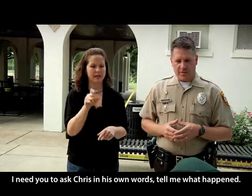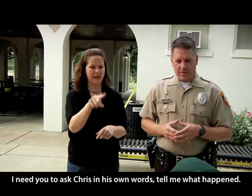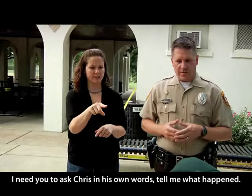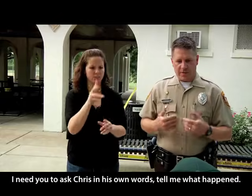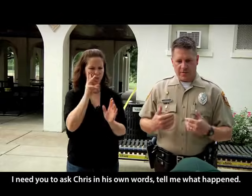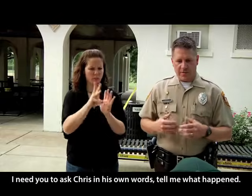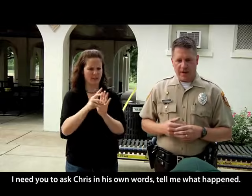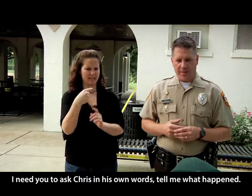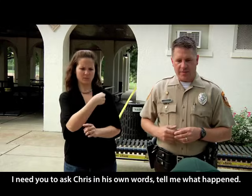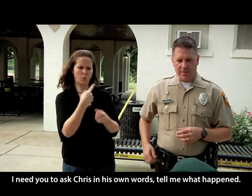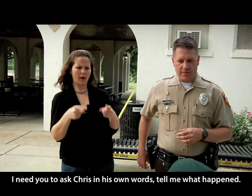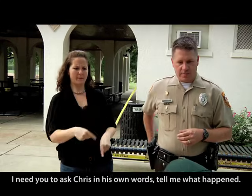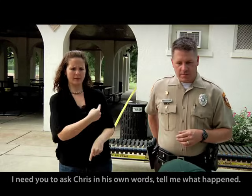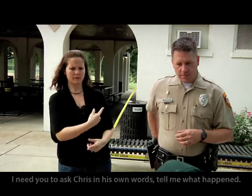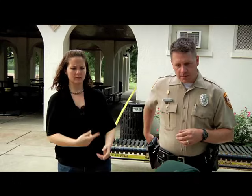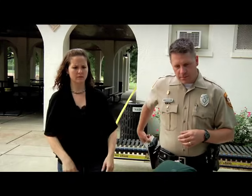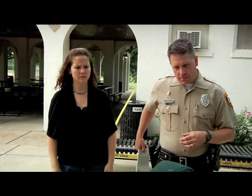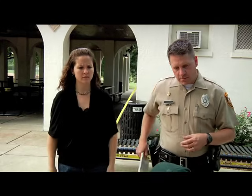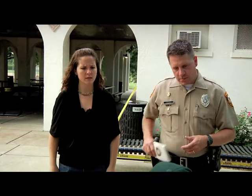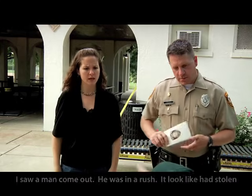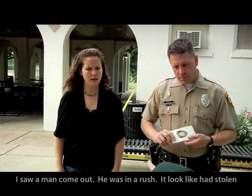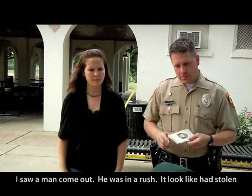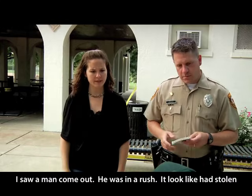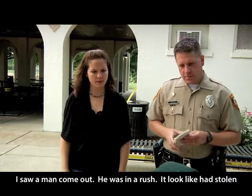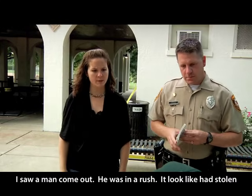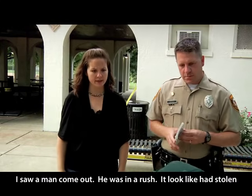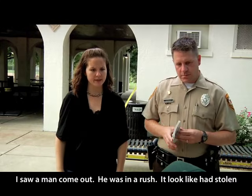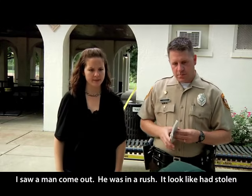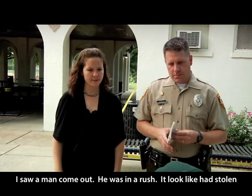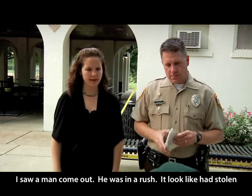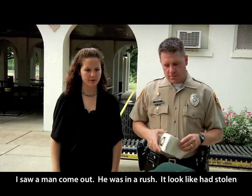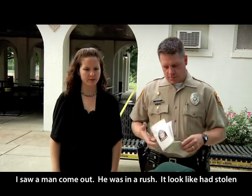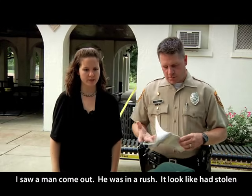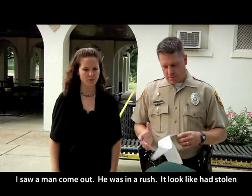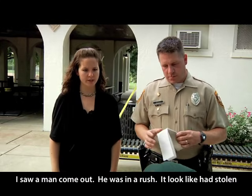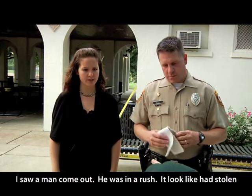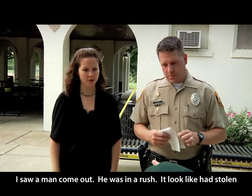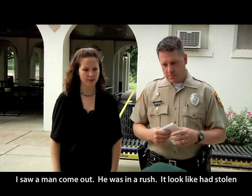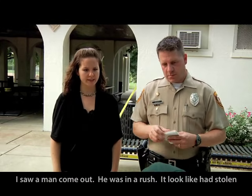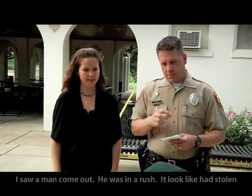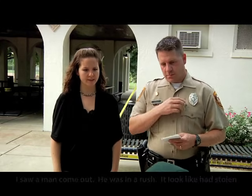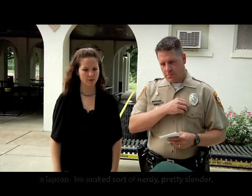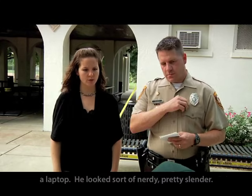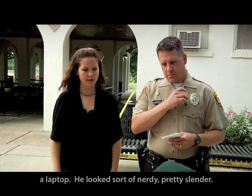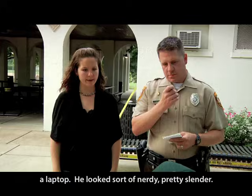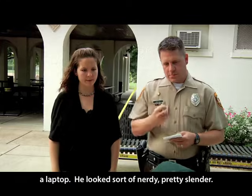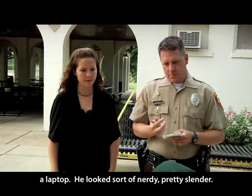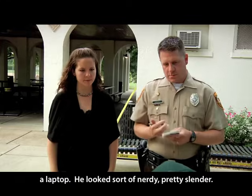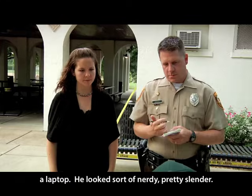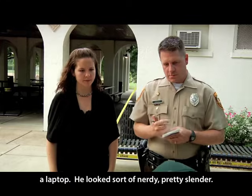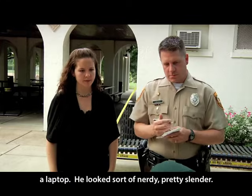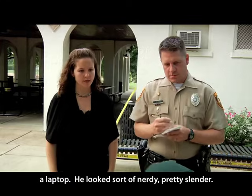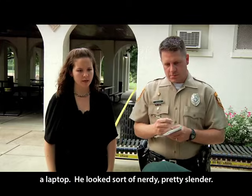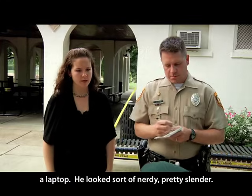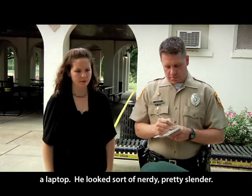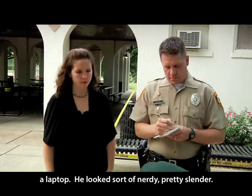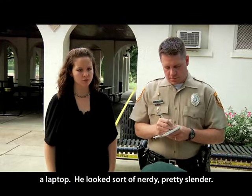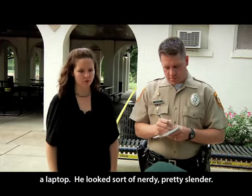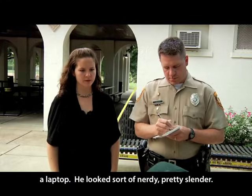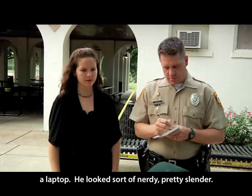words. Tell me what happened. I saw a man coming out. He was in a rush. It looked like he had stolen a laptop. He looked sort of